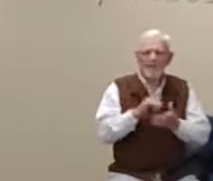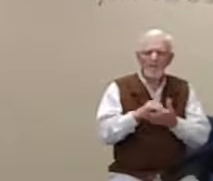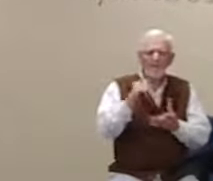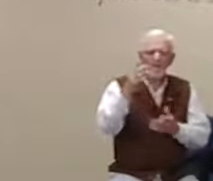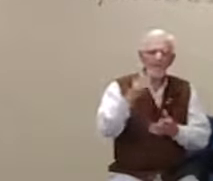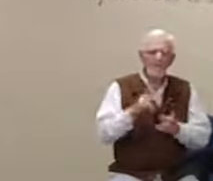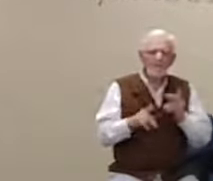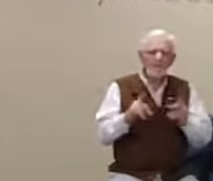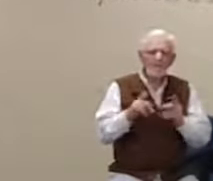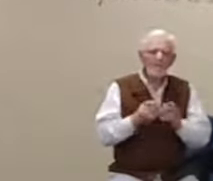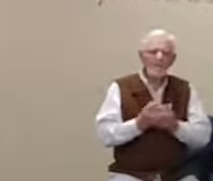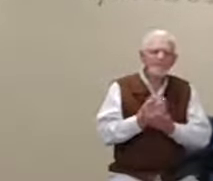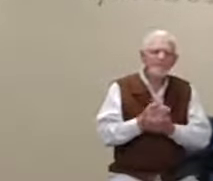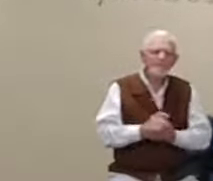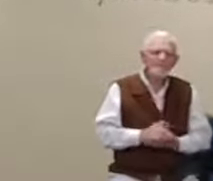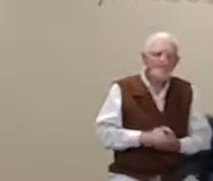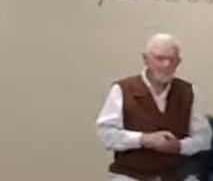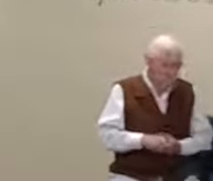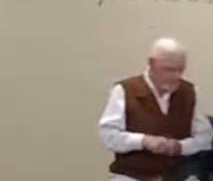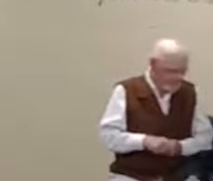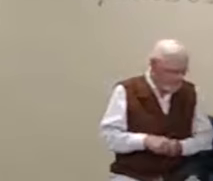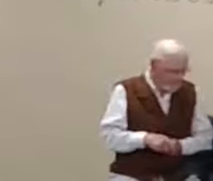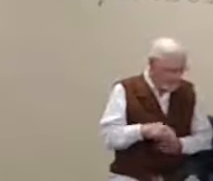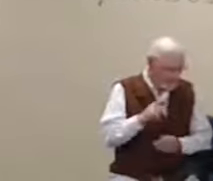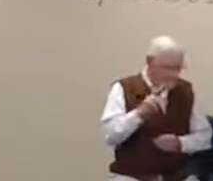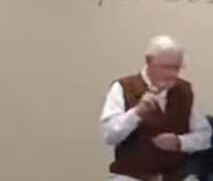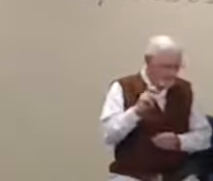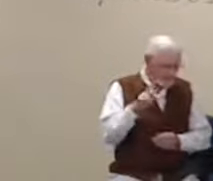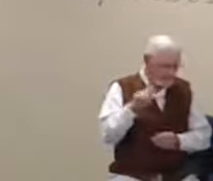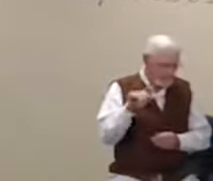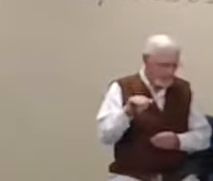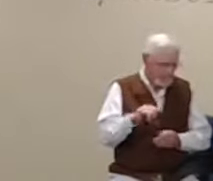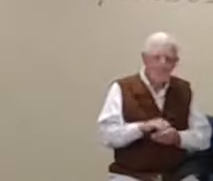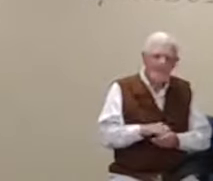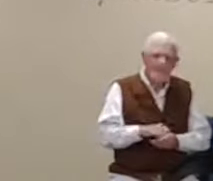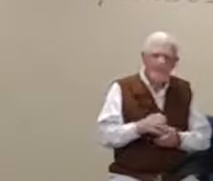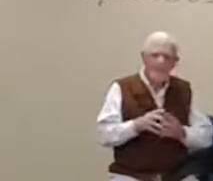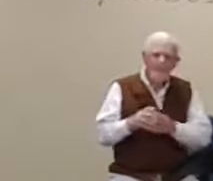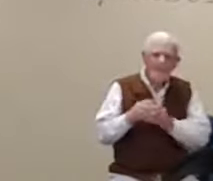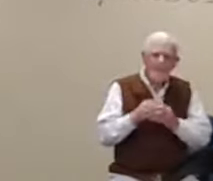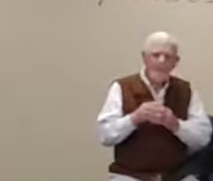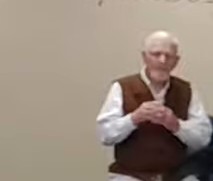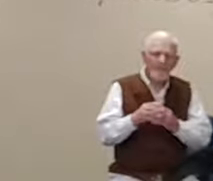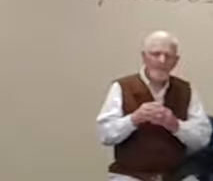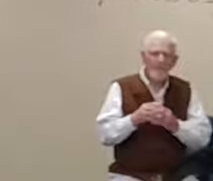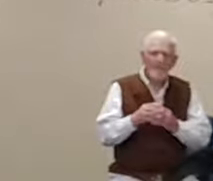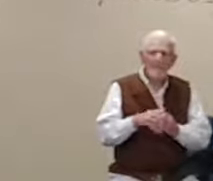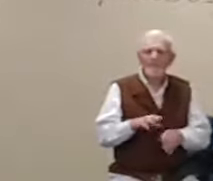are the best. They really are. And American Christians,